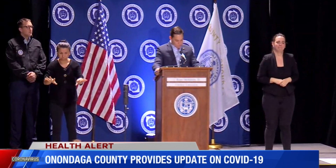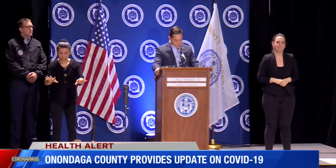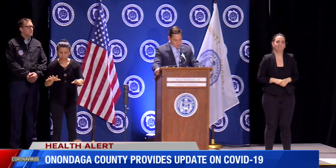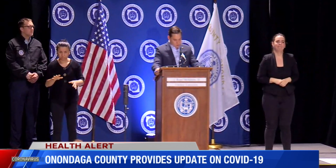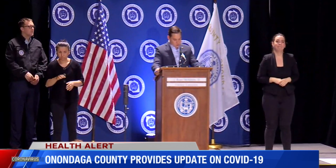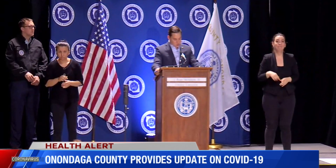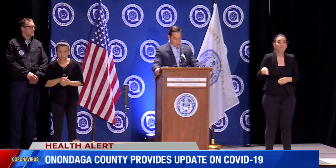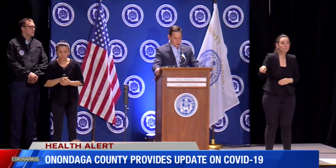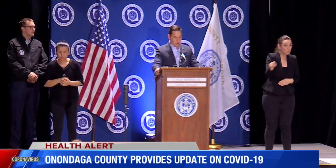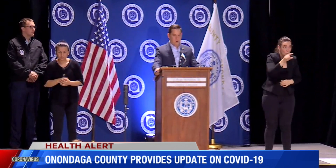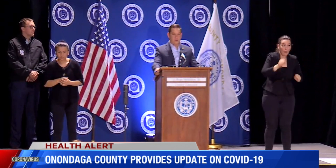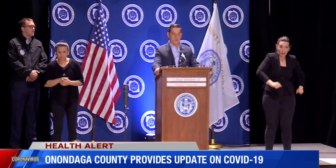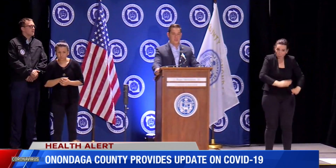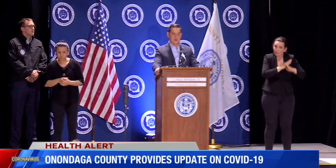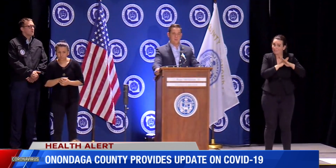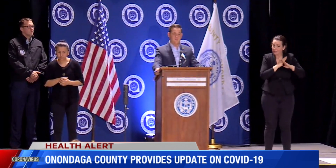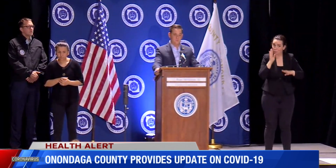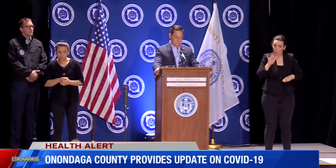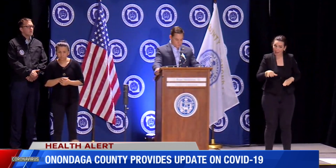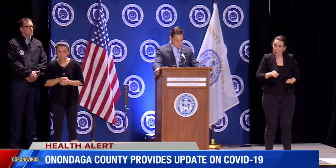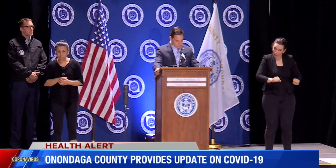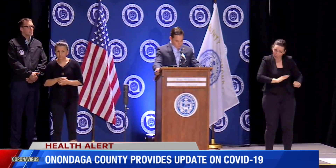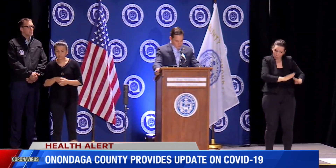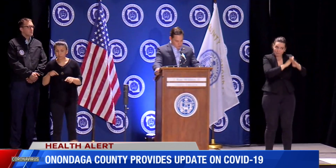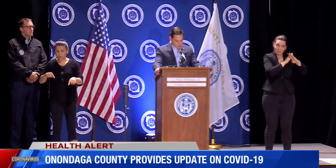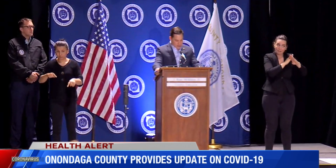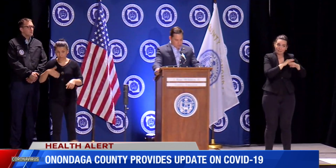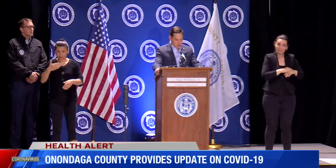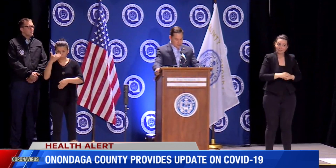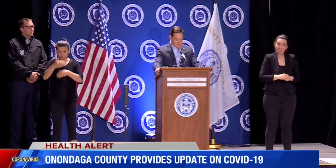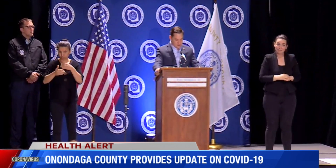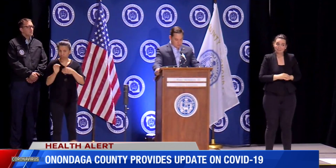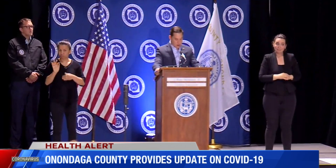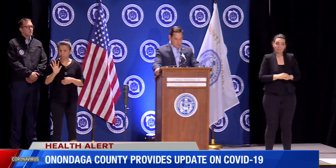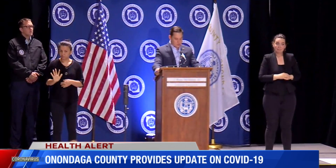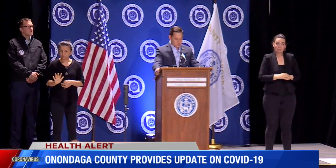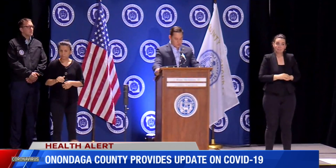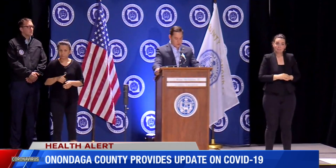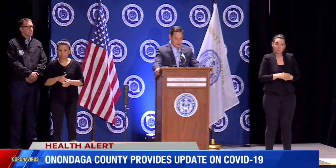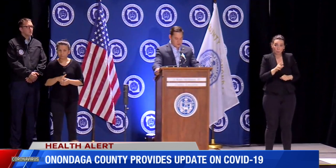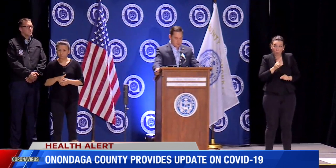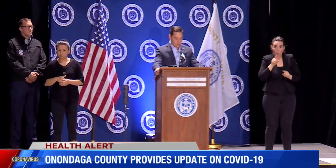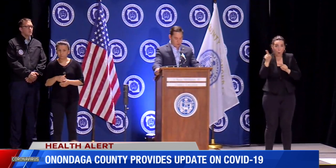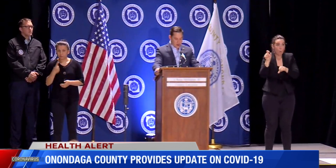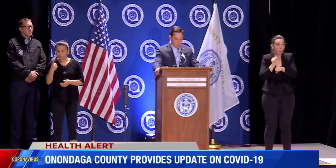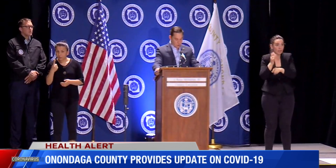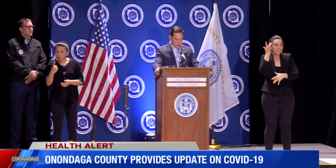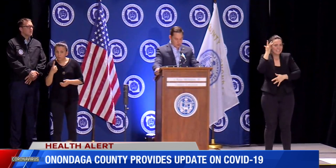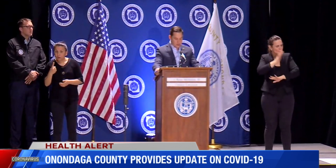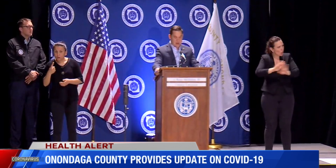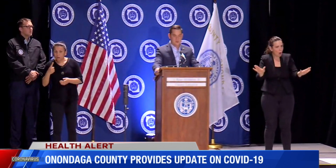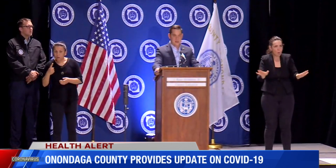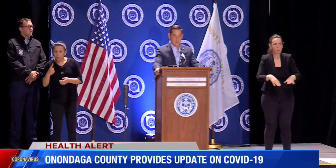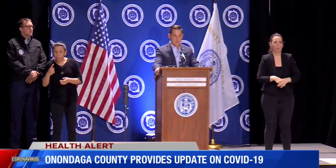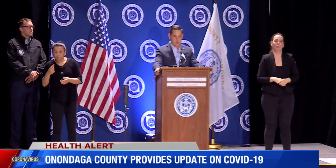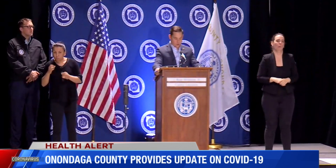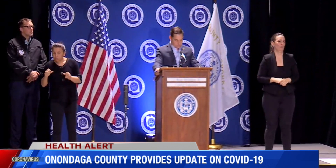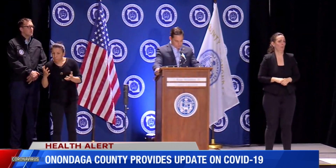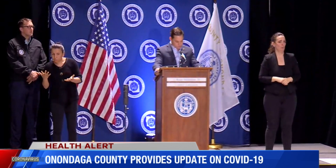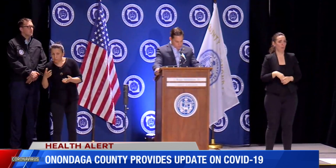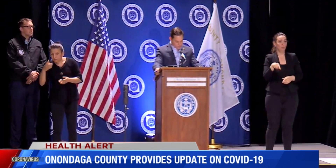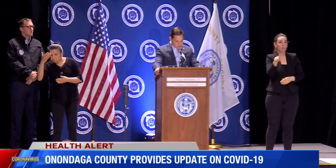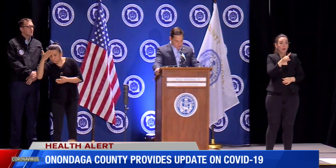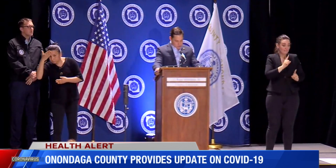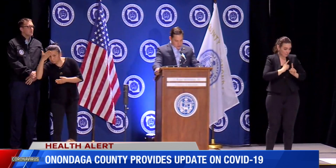scenarios. Going to work when you're sick, not practicing proper social distancing both at work and outside of